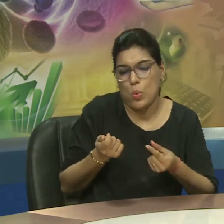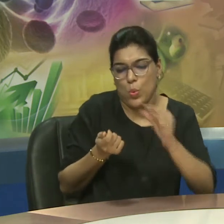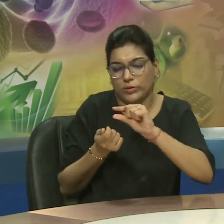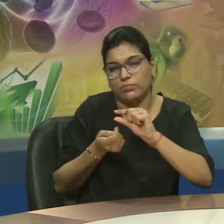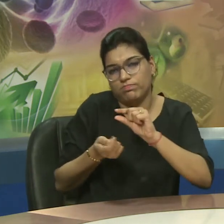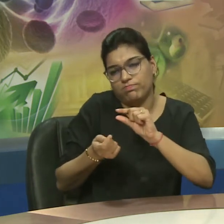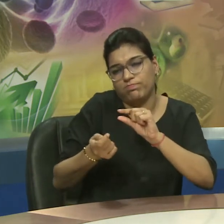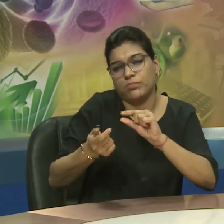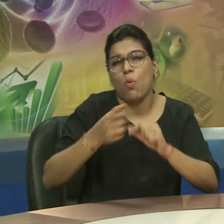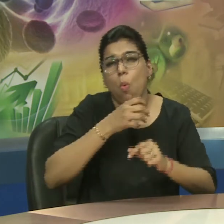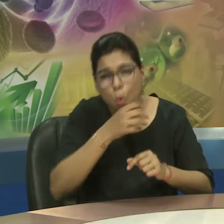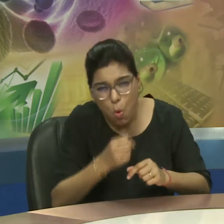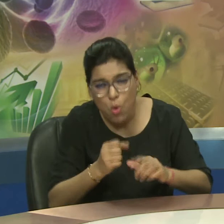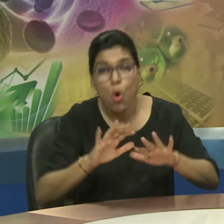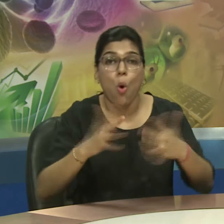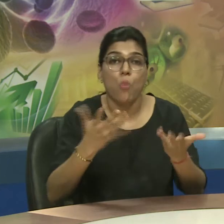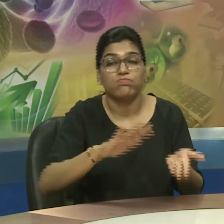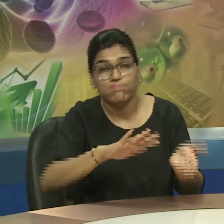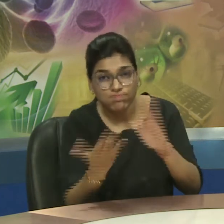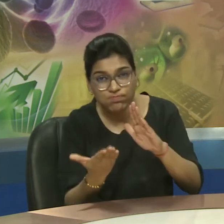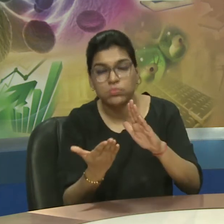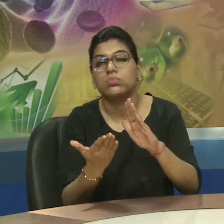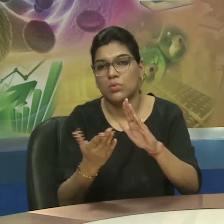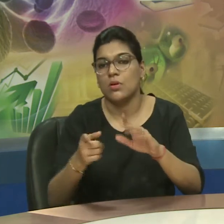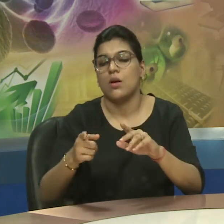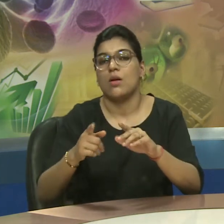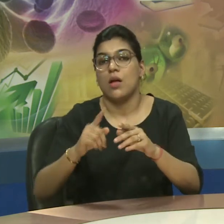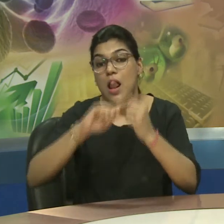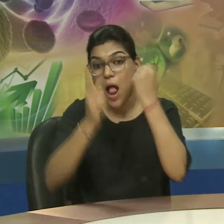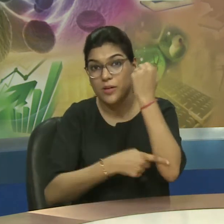no loss is compensable,